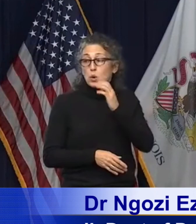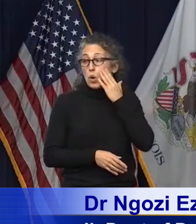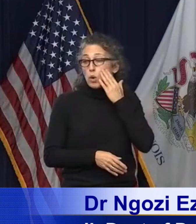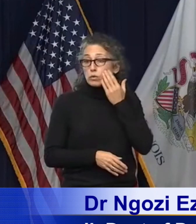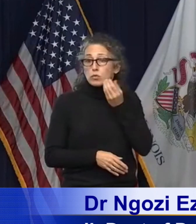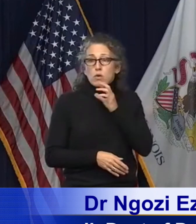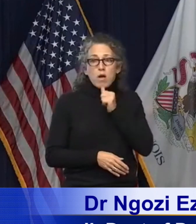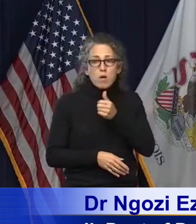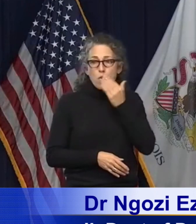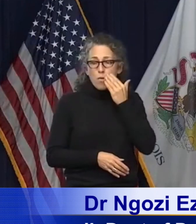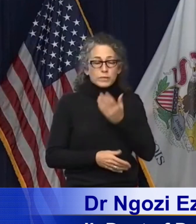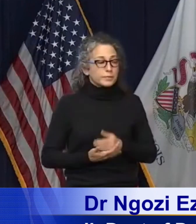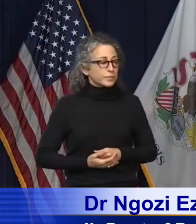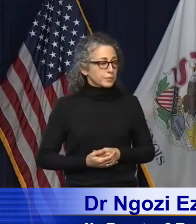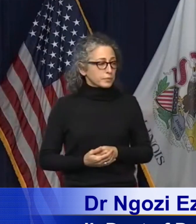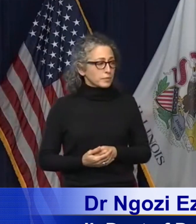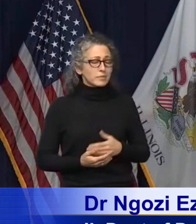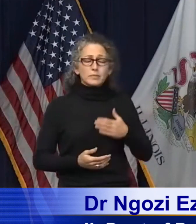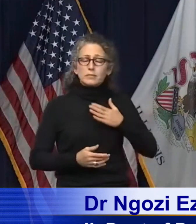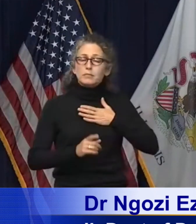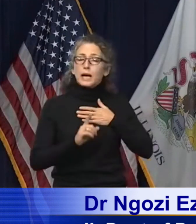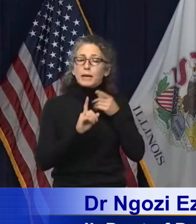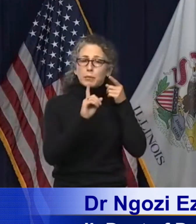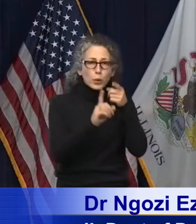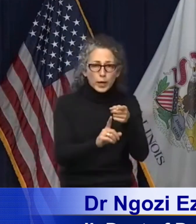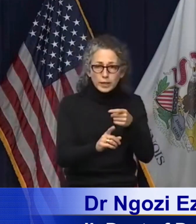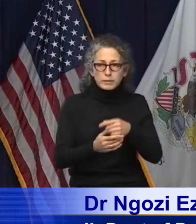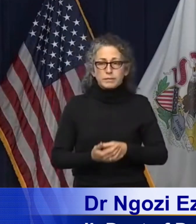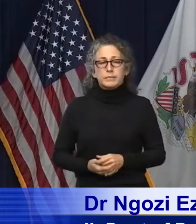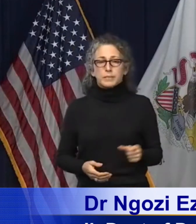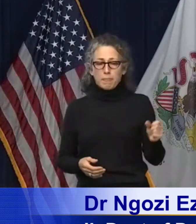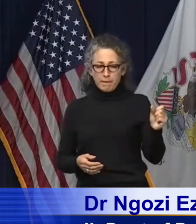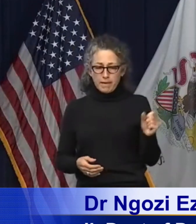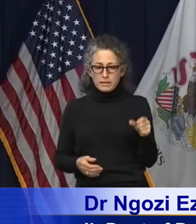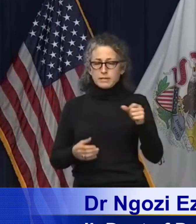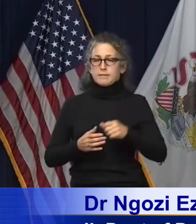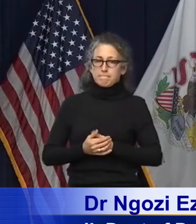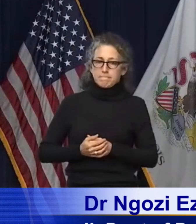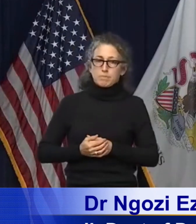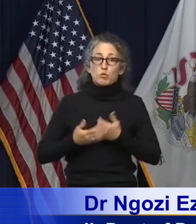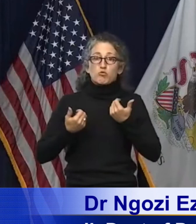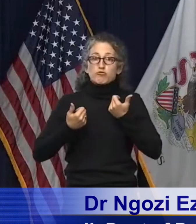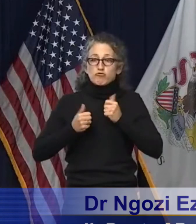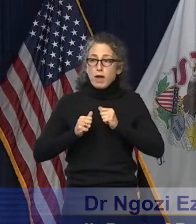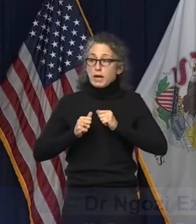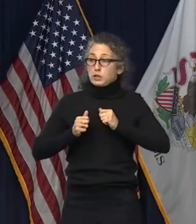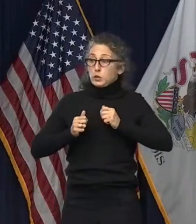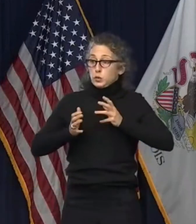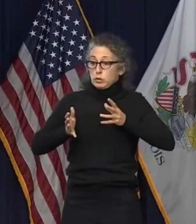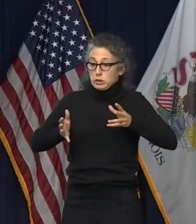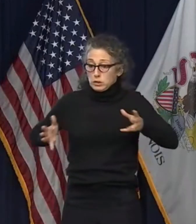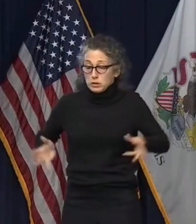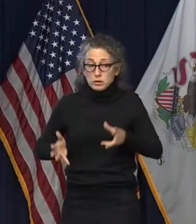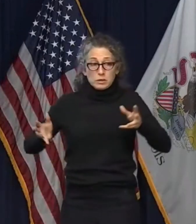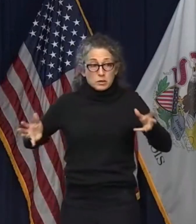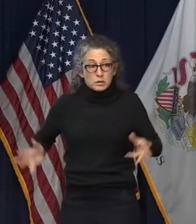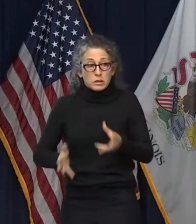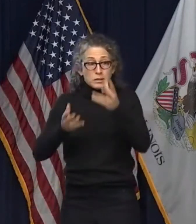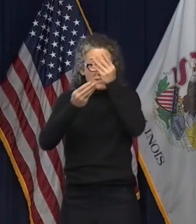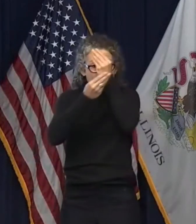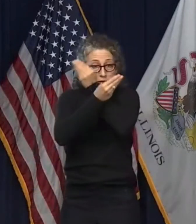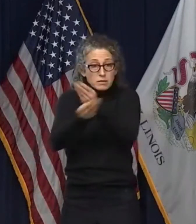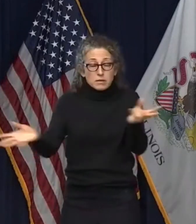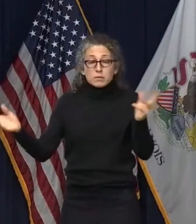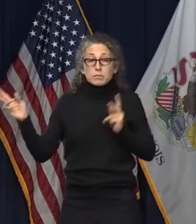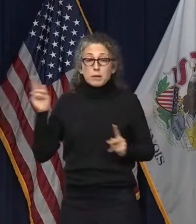But my point was simply to say that, yes, we're embarked on a campaign to let people know all the facts, to